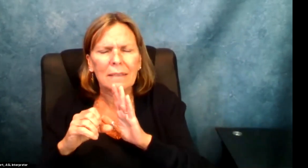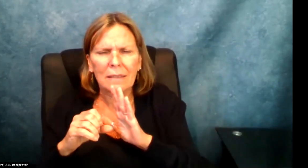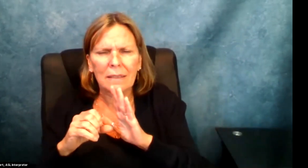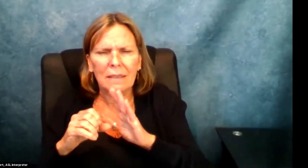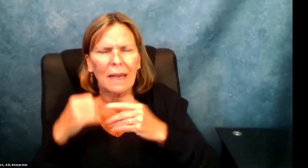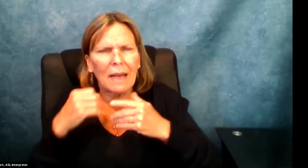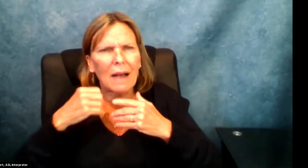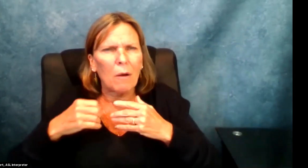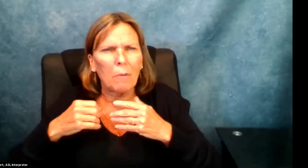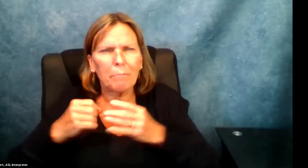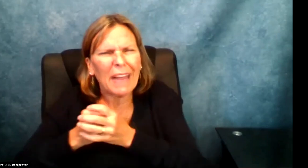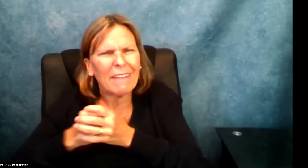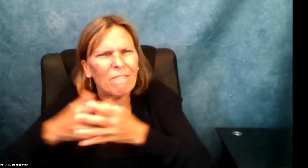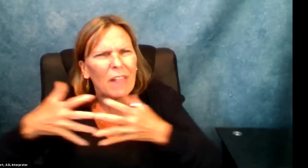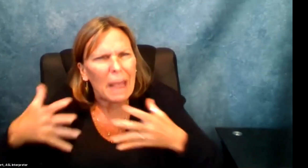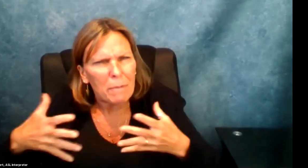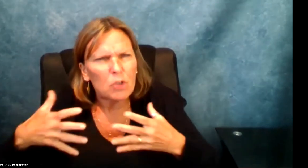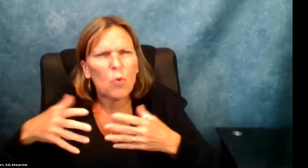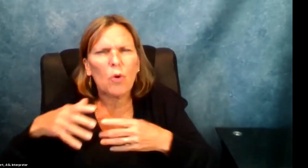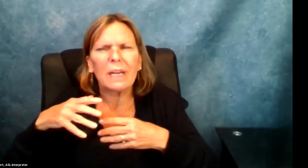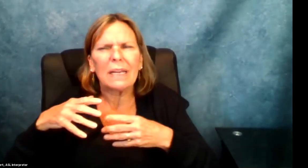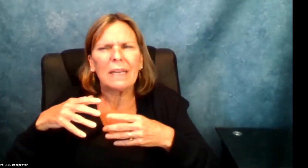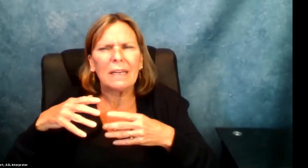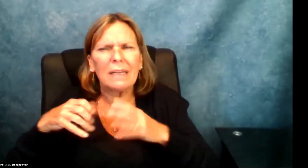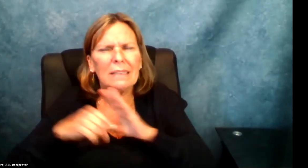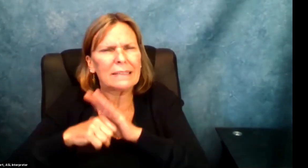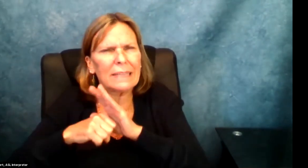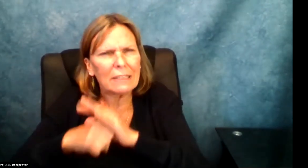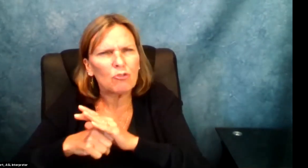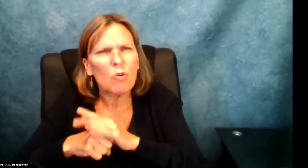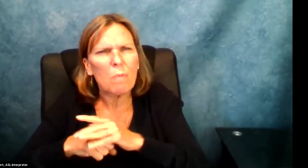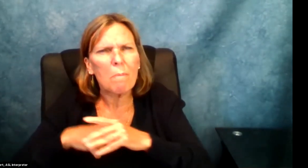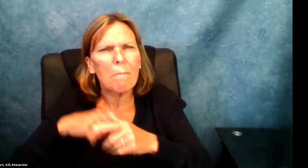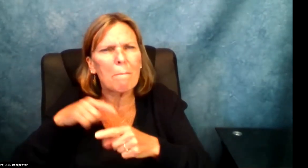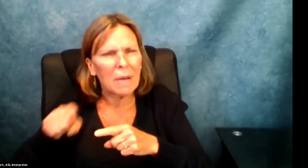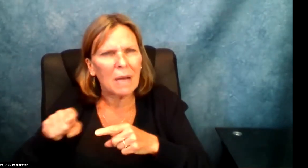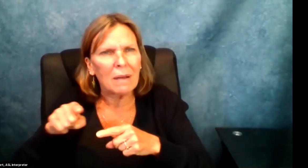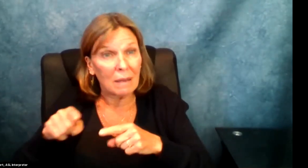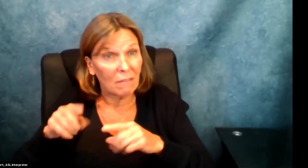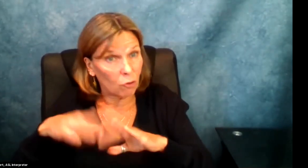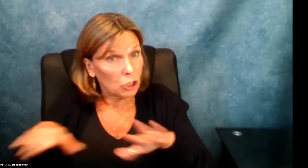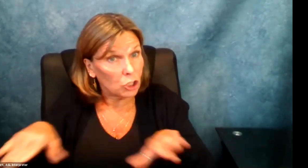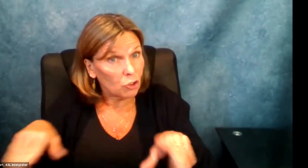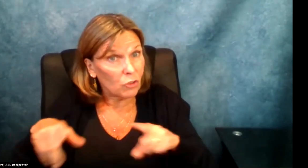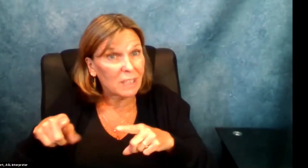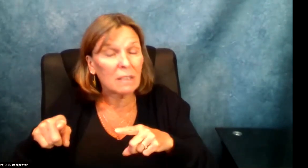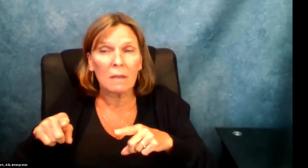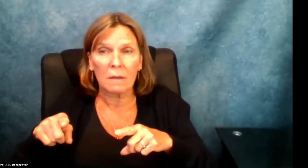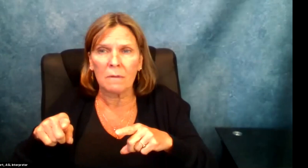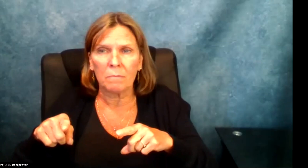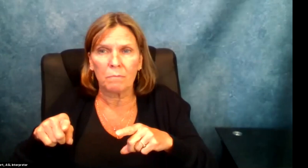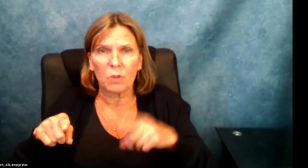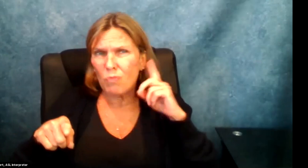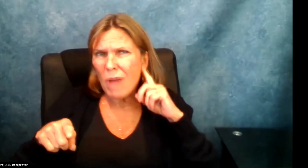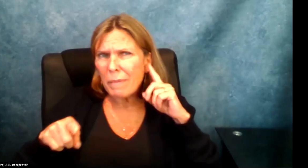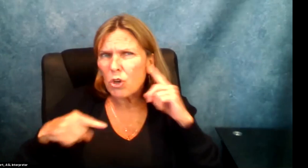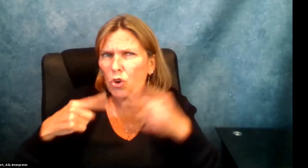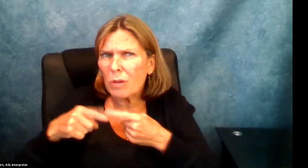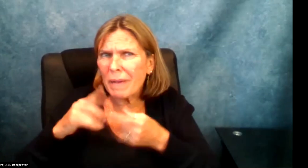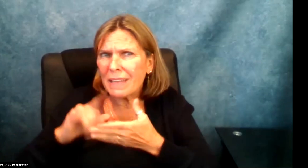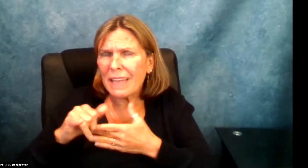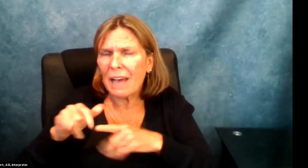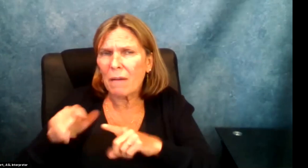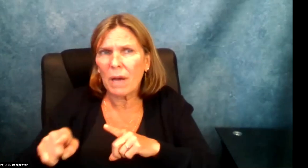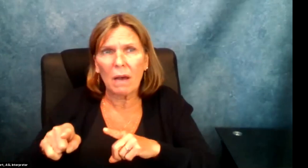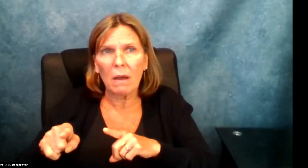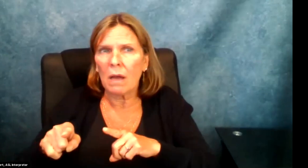children, which is the acronym is MIS-C. And that's something that we are seeing although we haven't seen it much